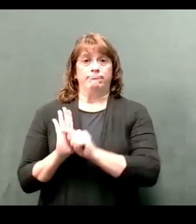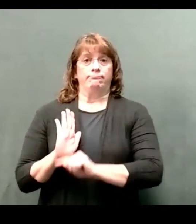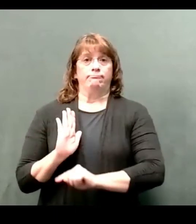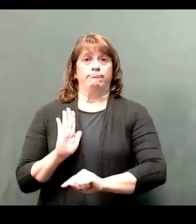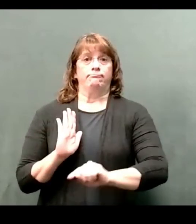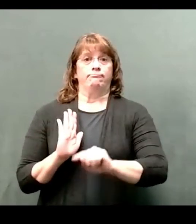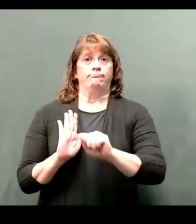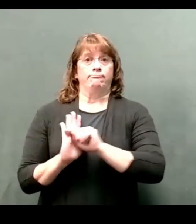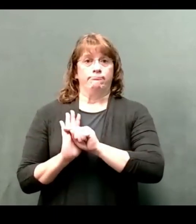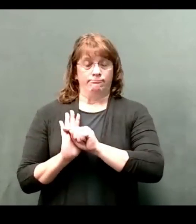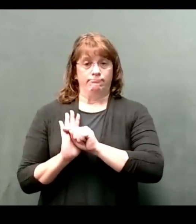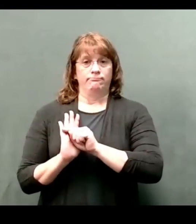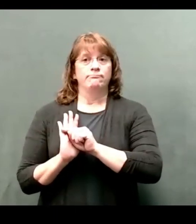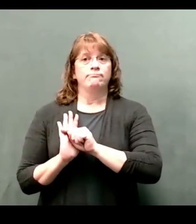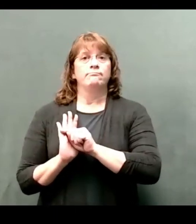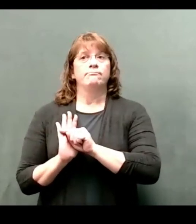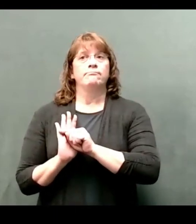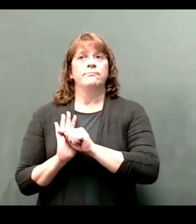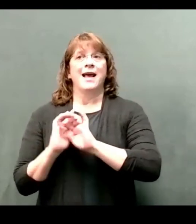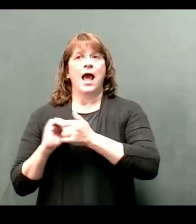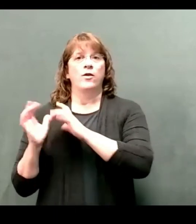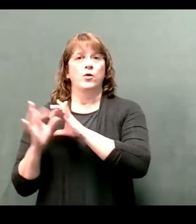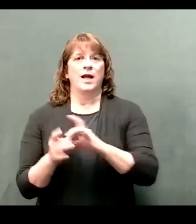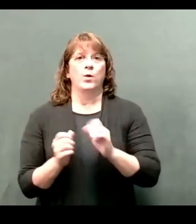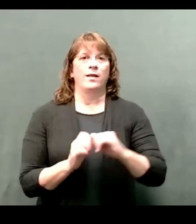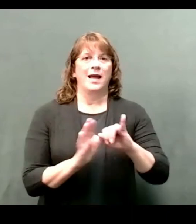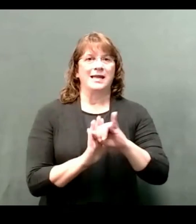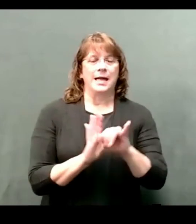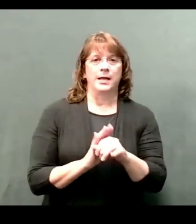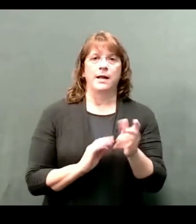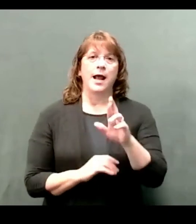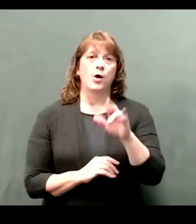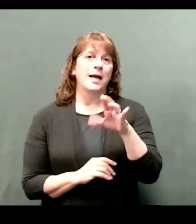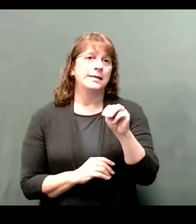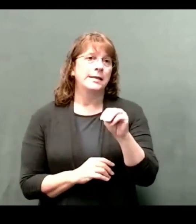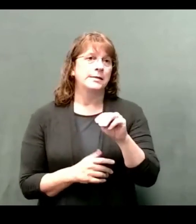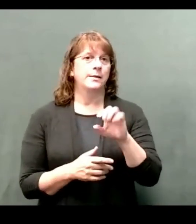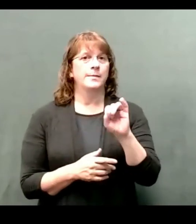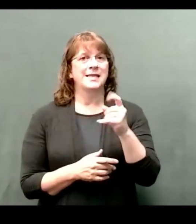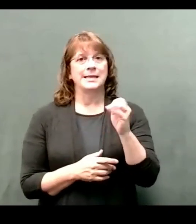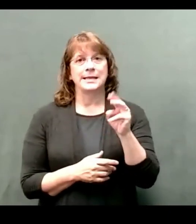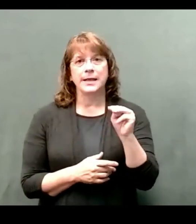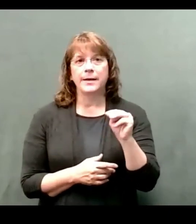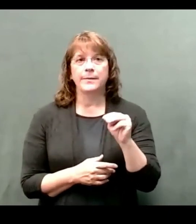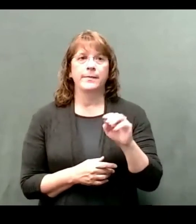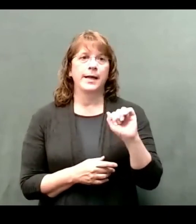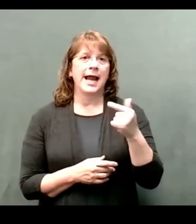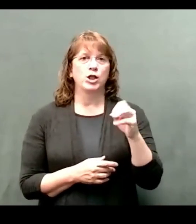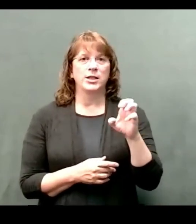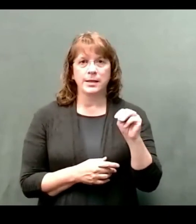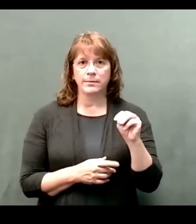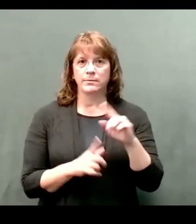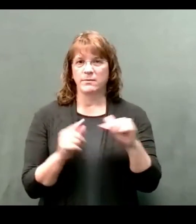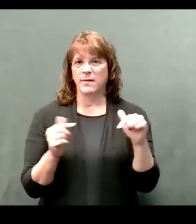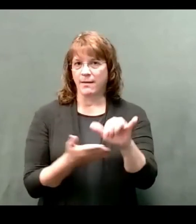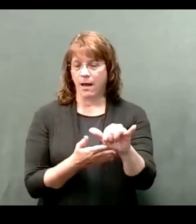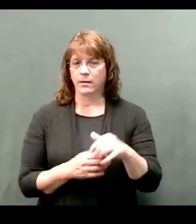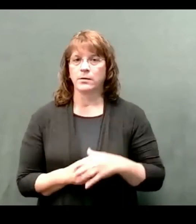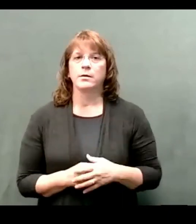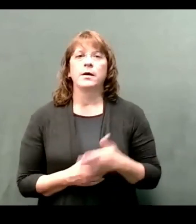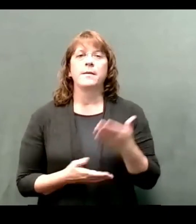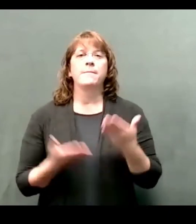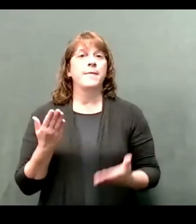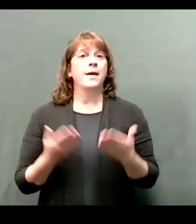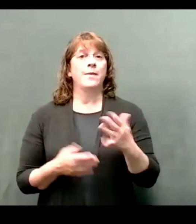negative as they're related to their identities, right? So when we're thinking about things like racism, sexism, ageism, religionism, all that stuff, it